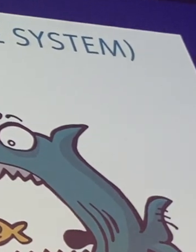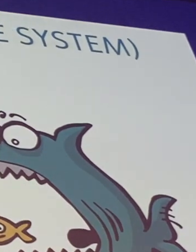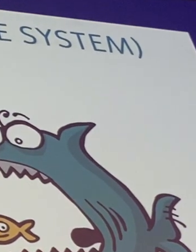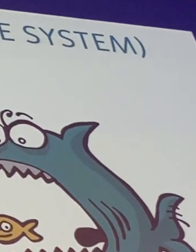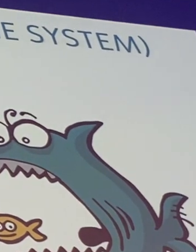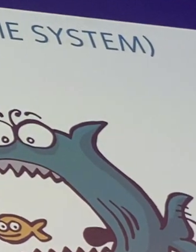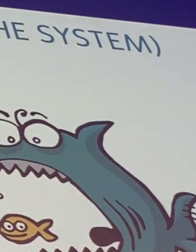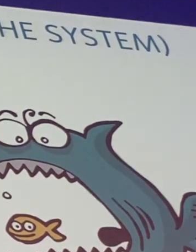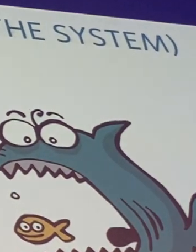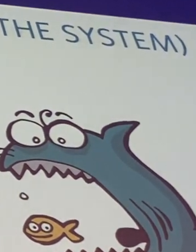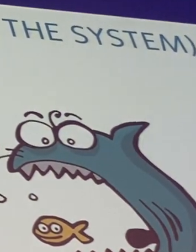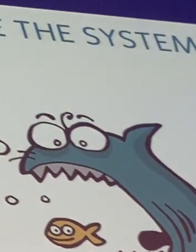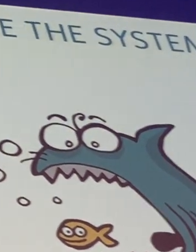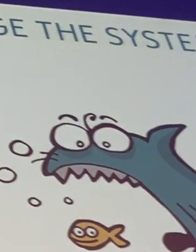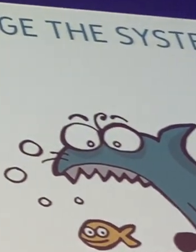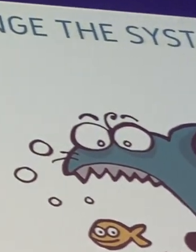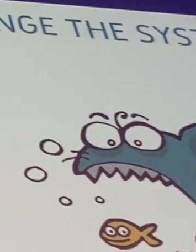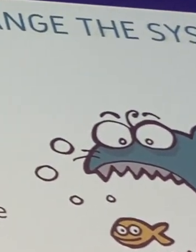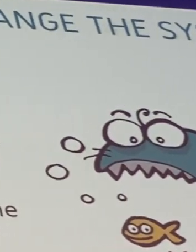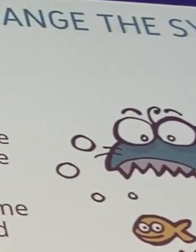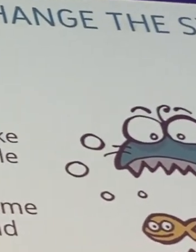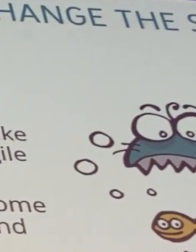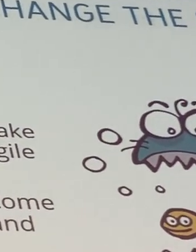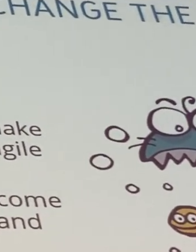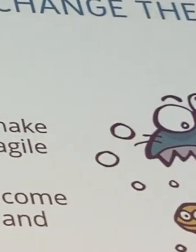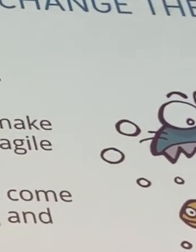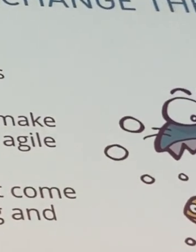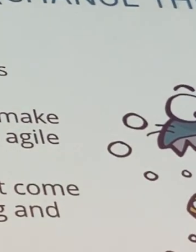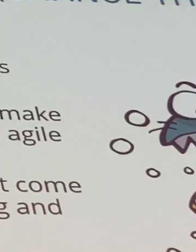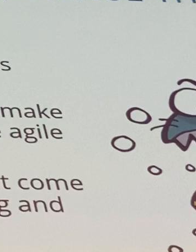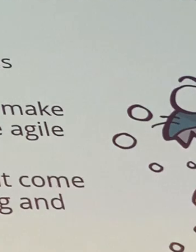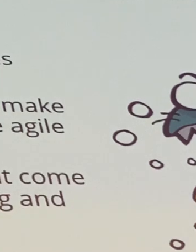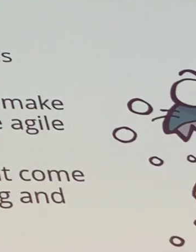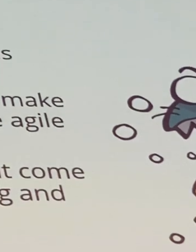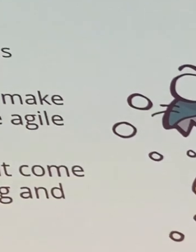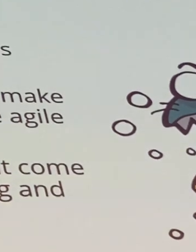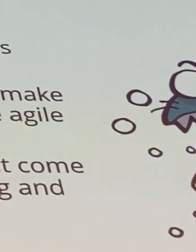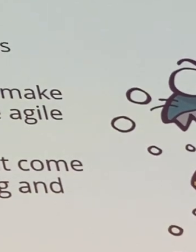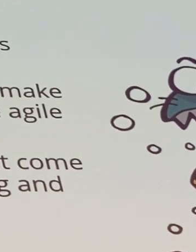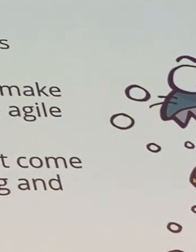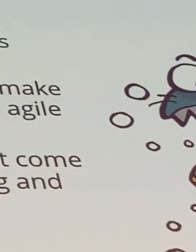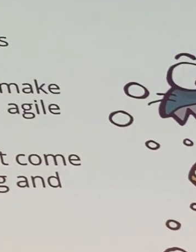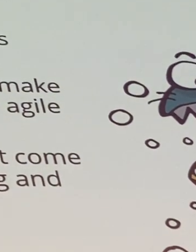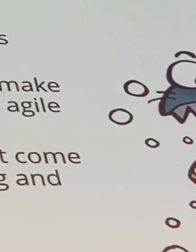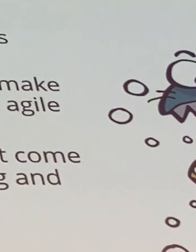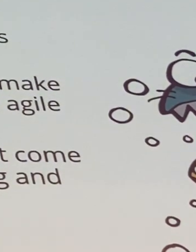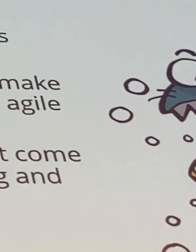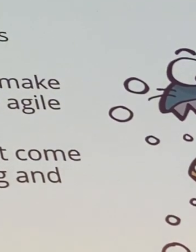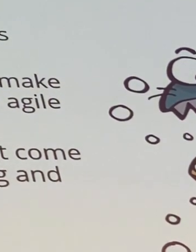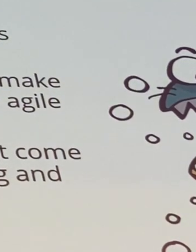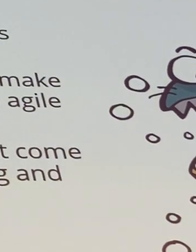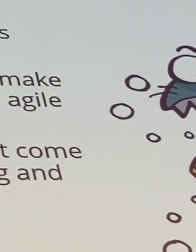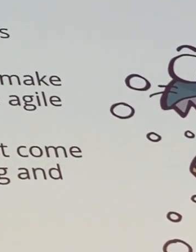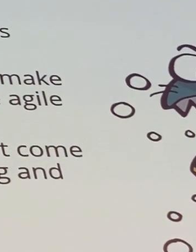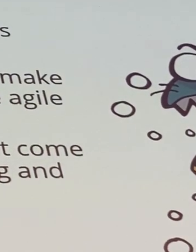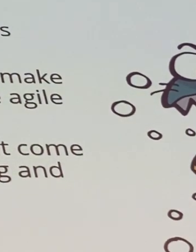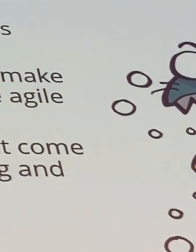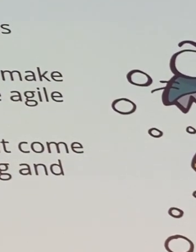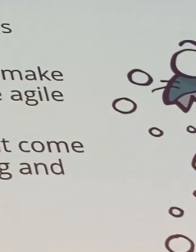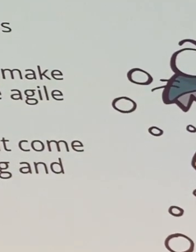behavior change in the end. And then we repeat from one, because these